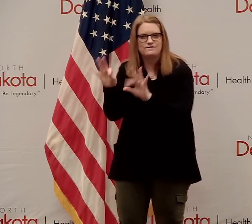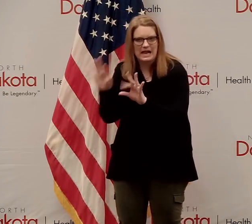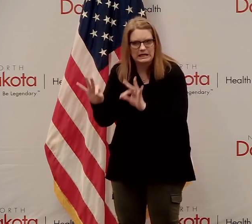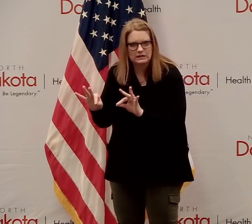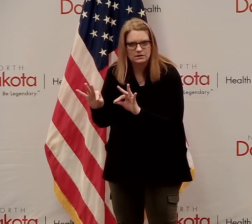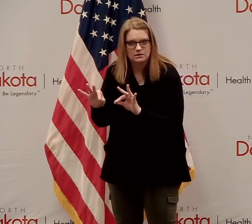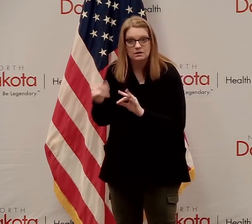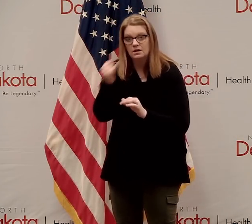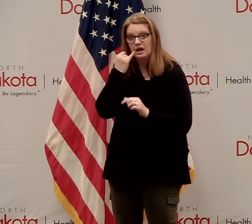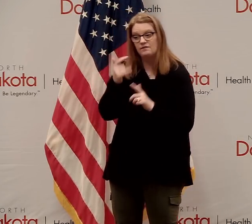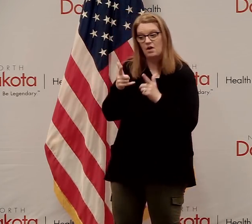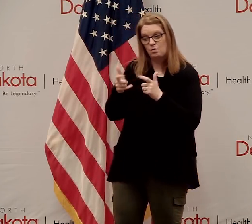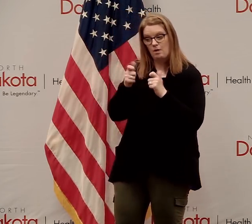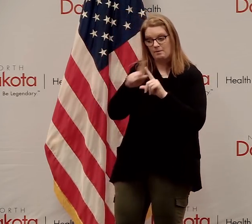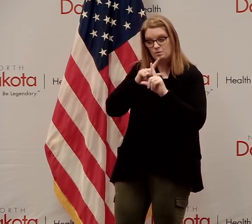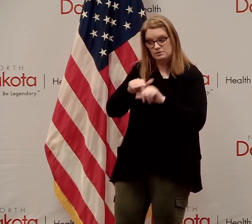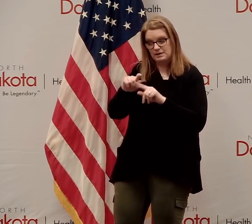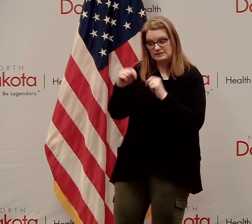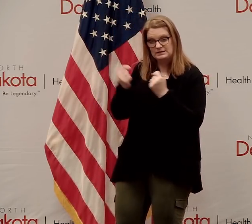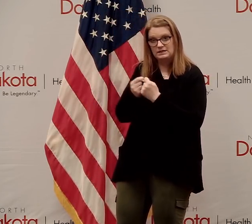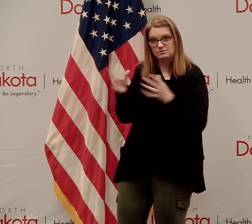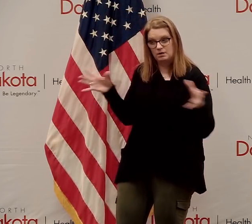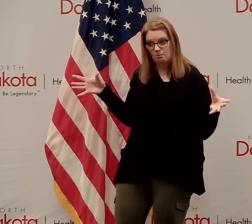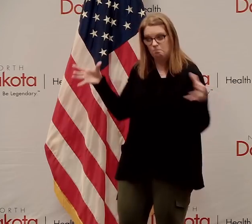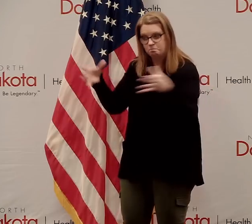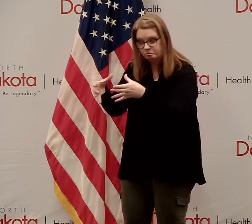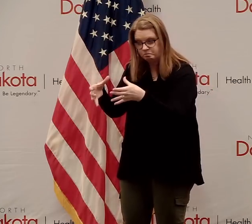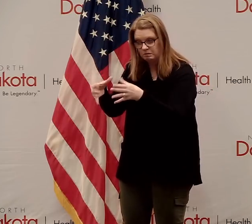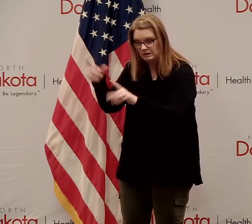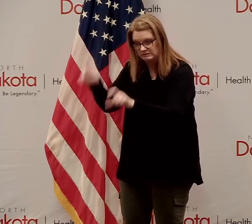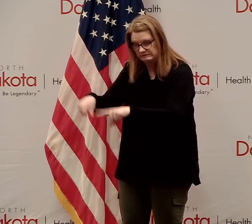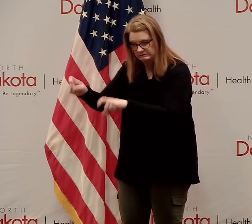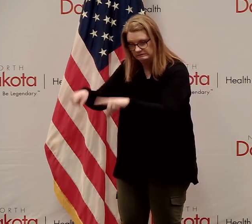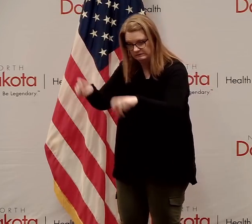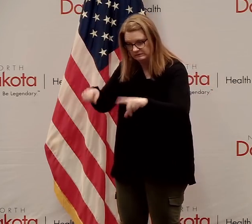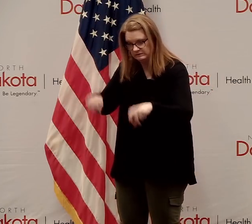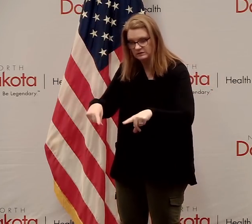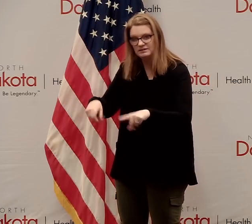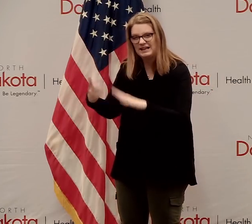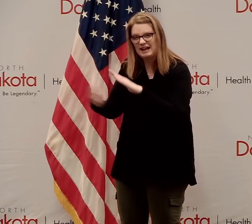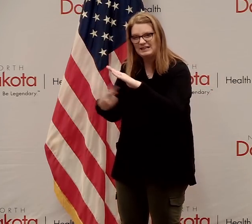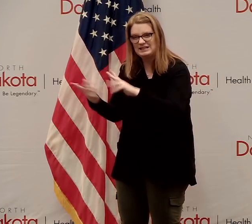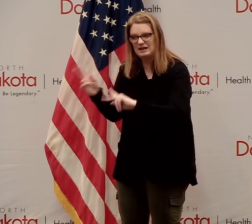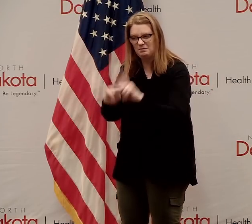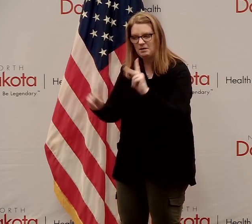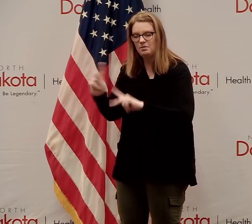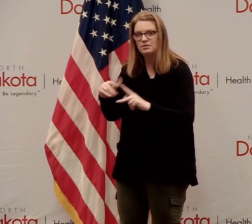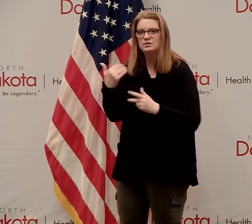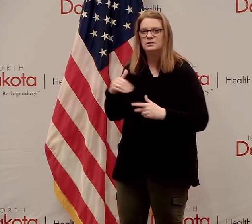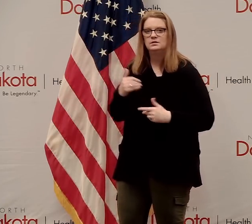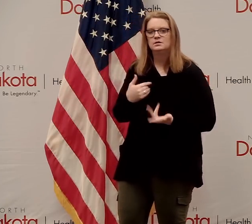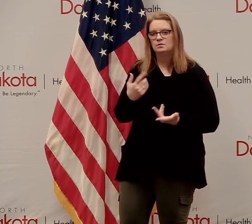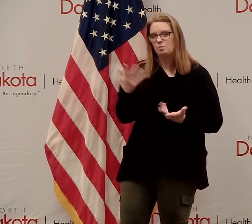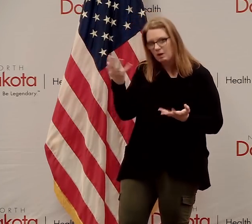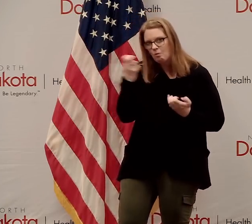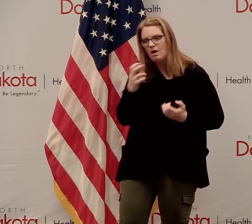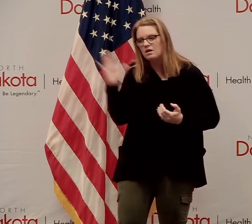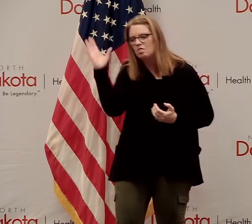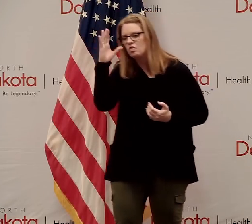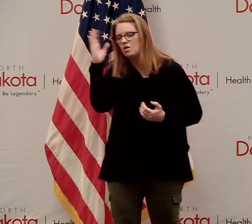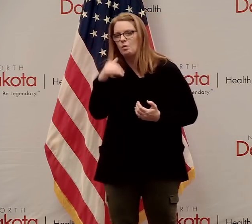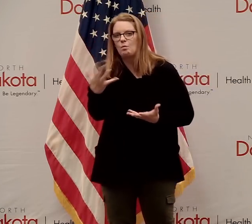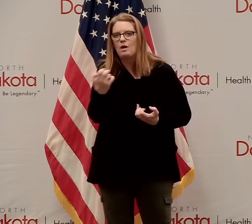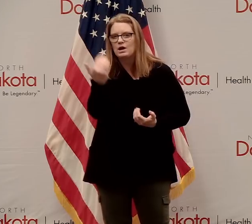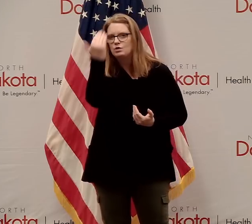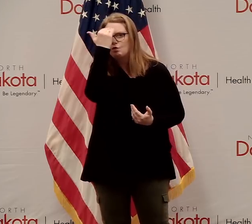them through our rapid response teams and isolating people, that's a good thing, as we're actually out looking for more positives right now,